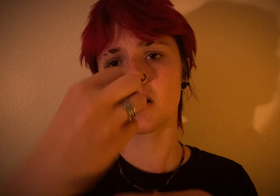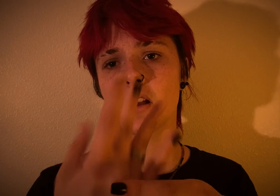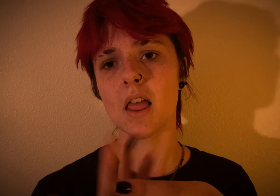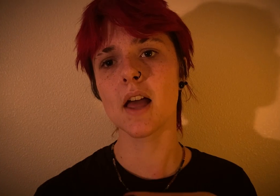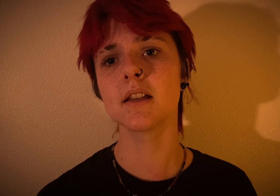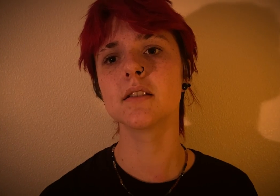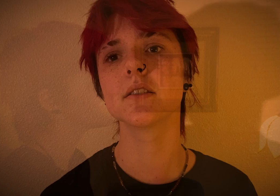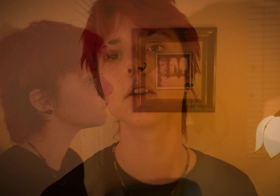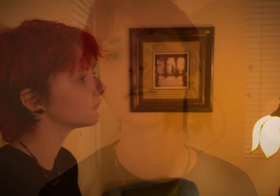hourglass.